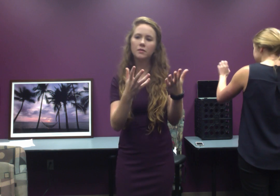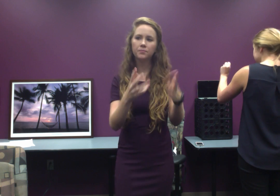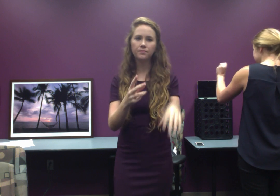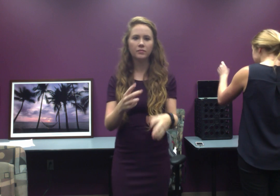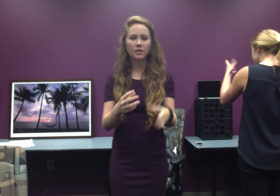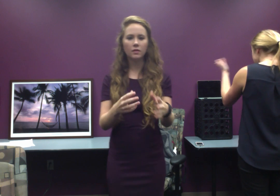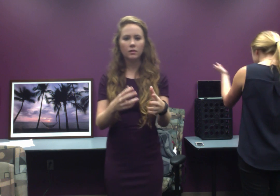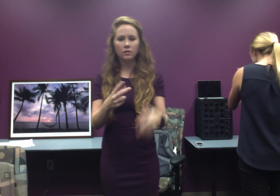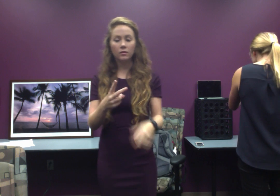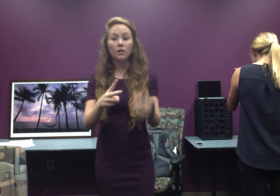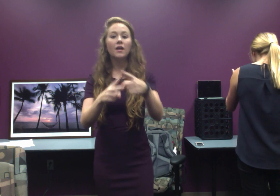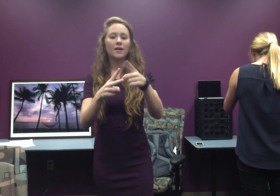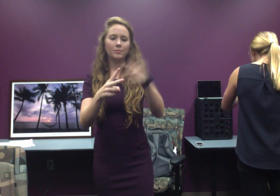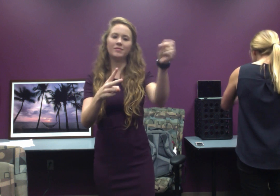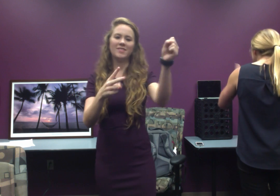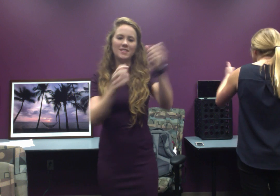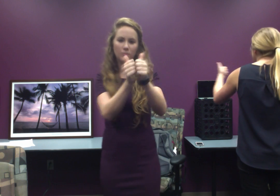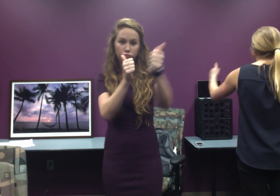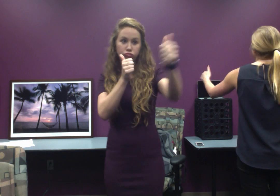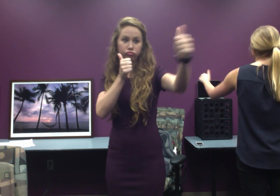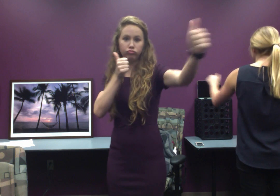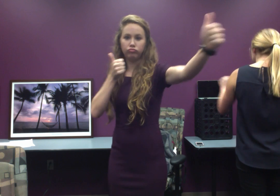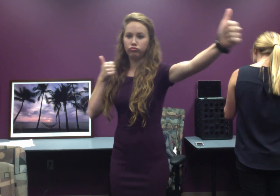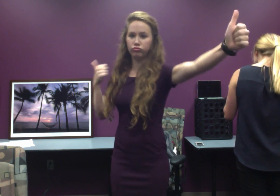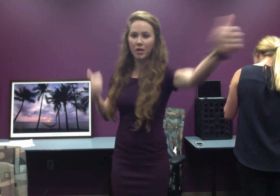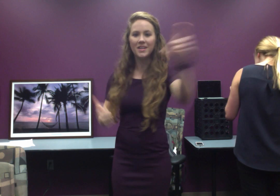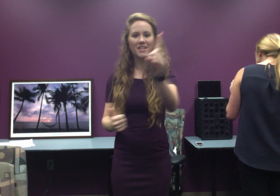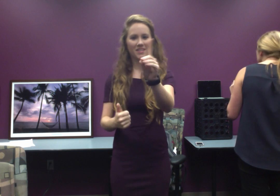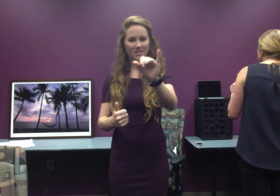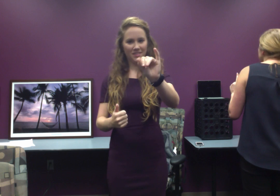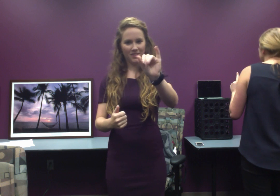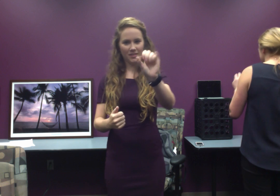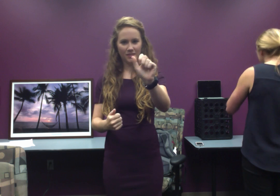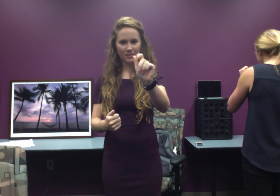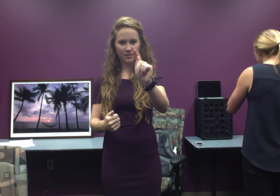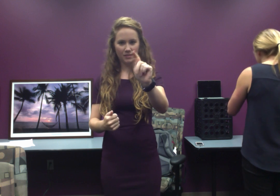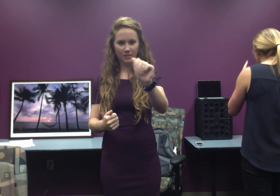All right, distance. They were a long ways away from where they were fighting.